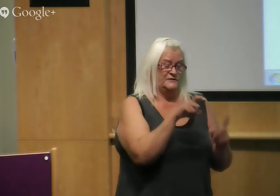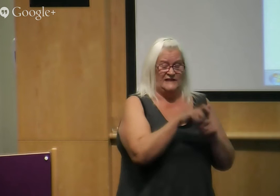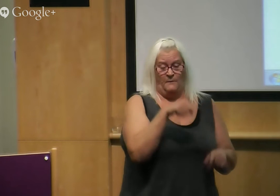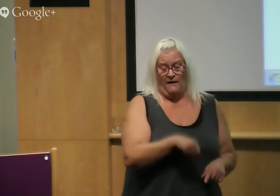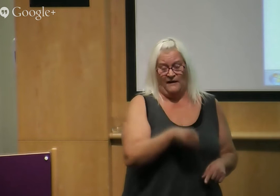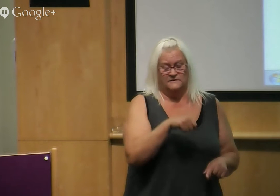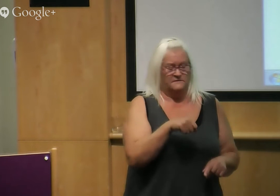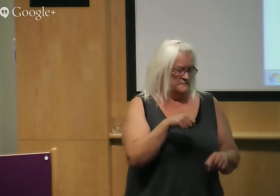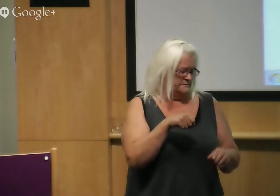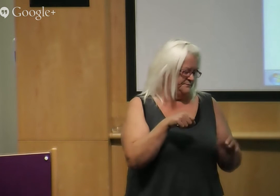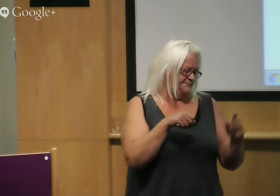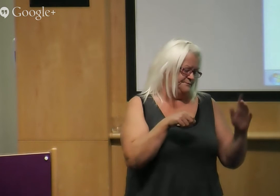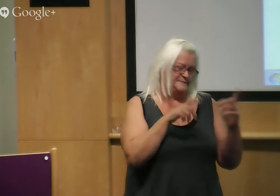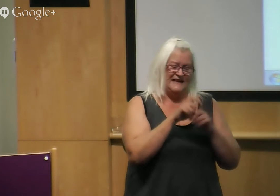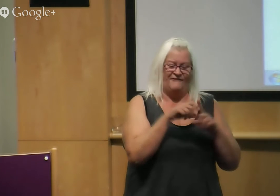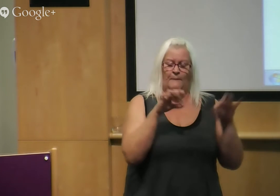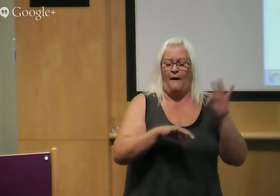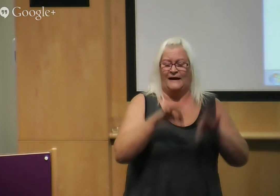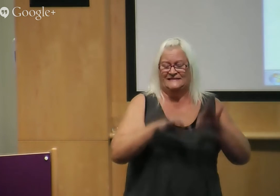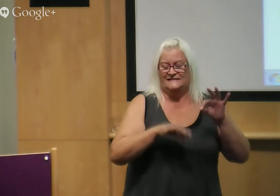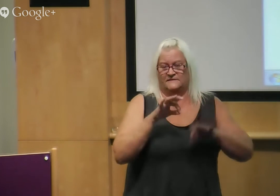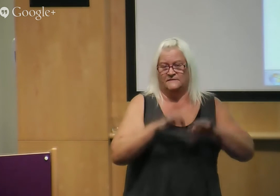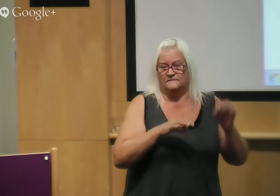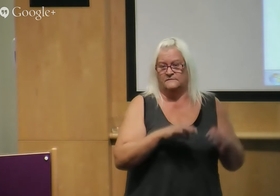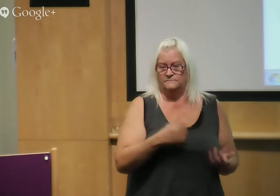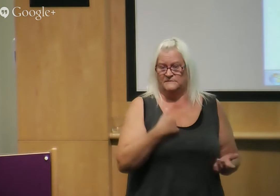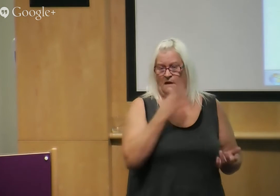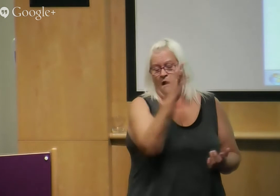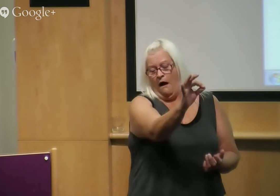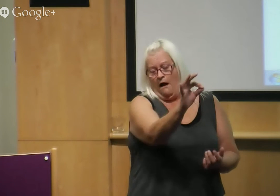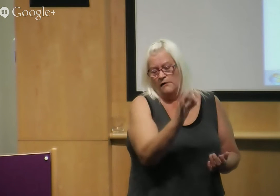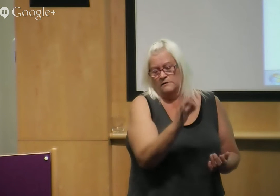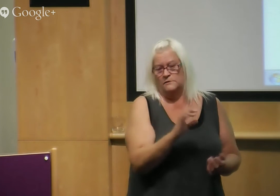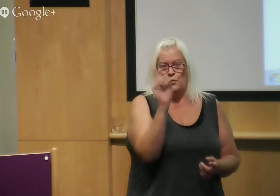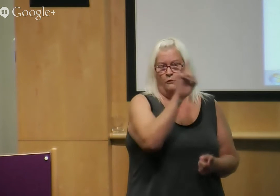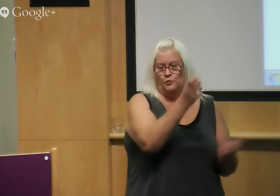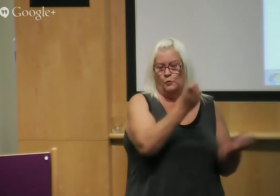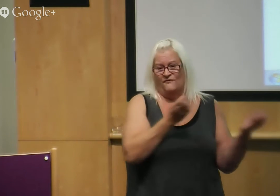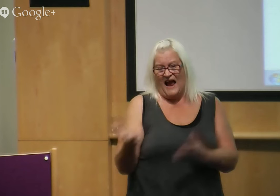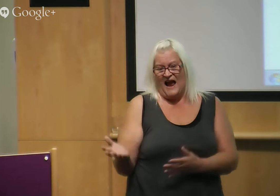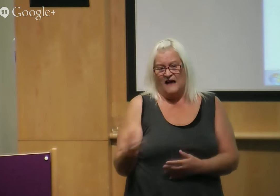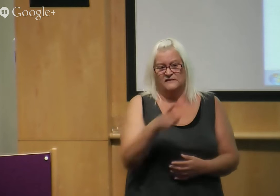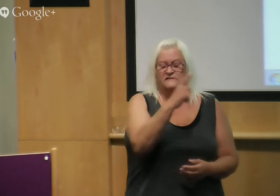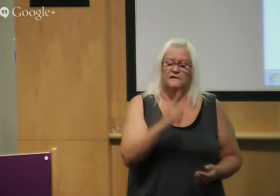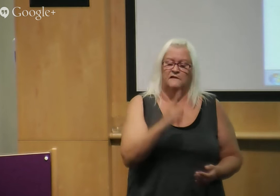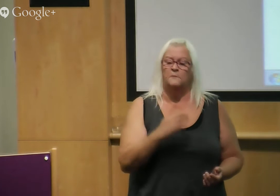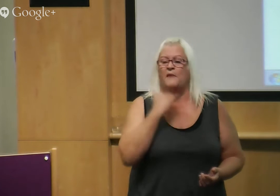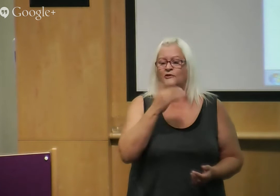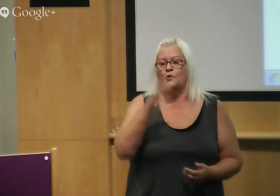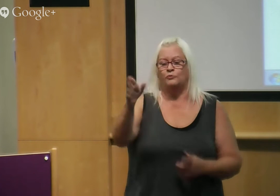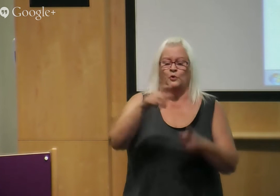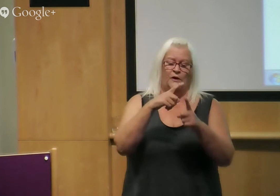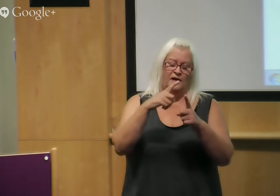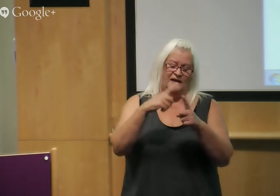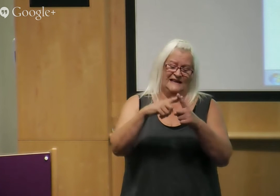go for support. I know David Buxton has spoken to me about the provision